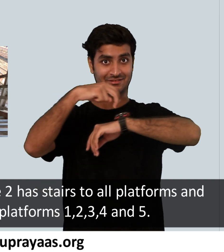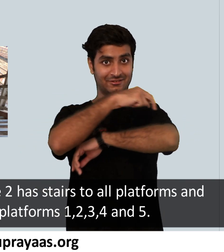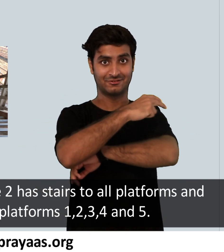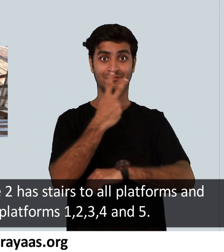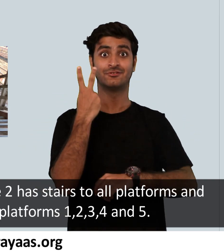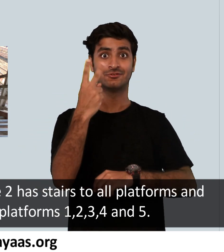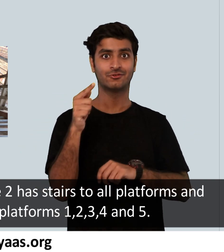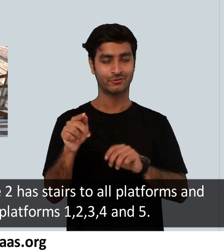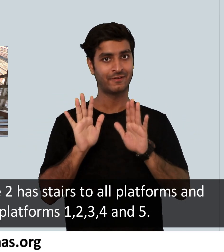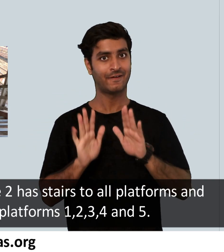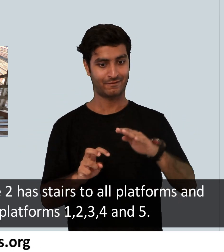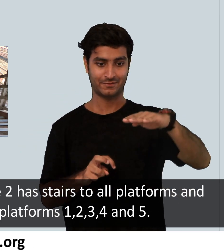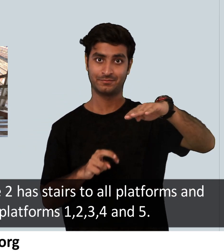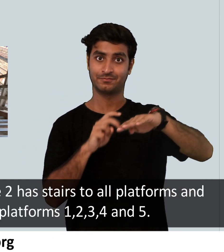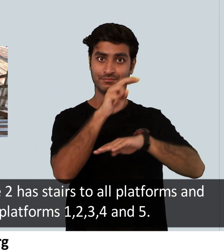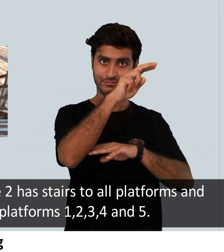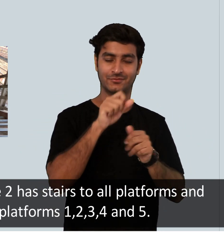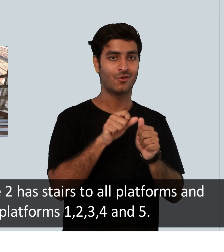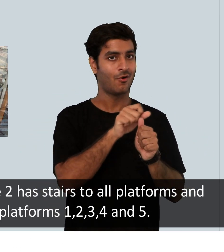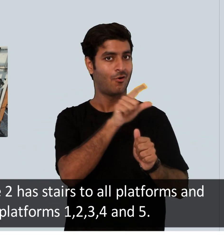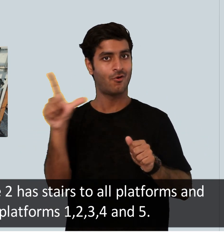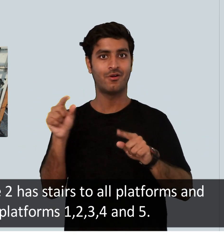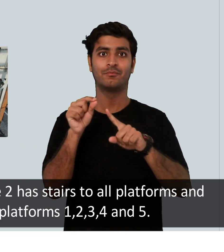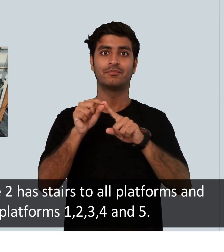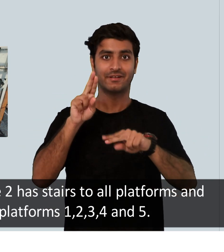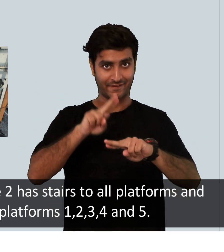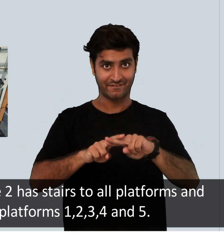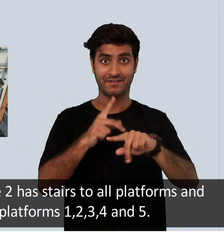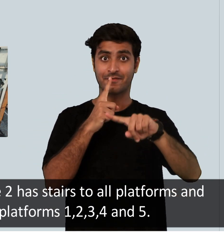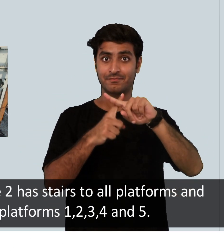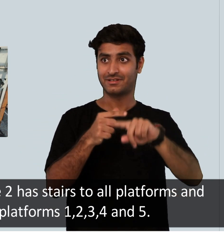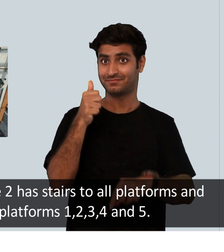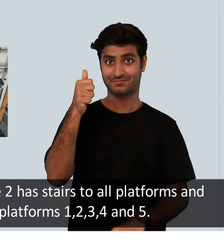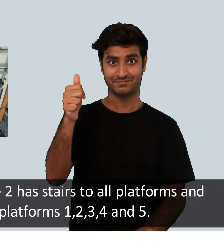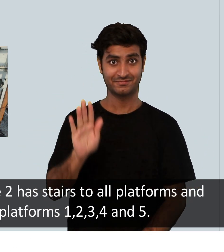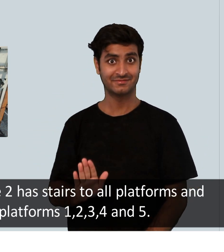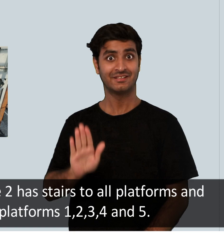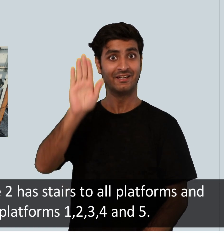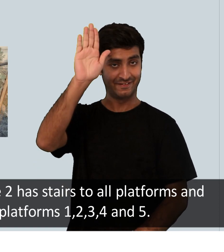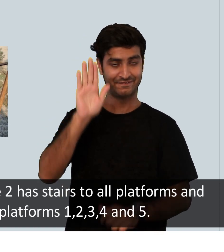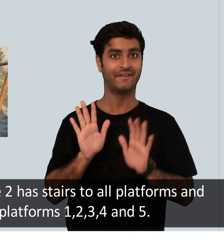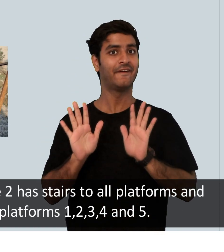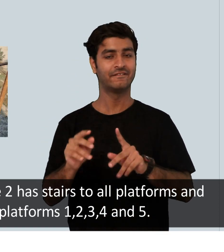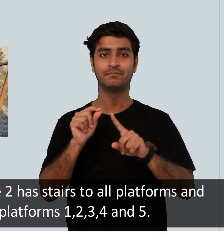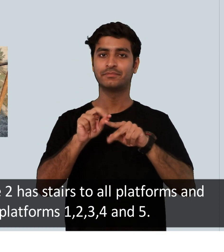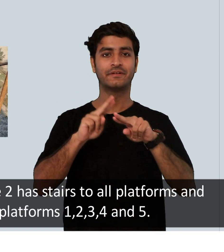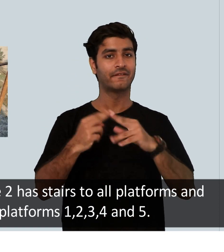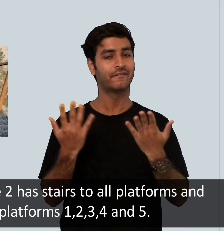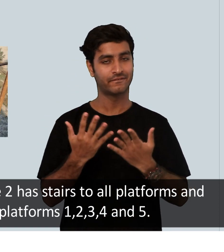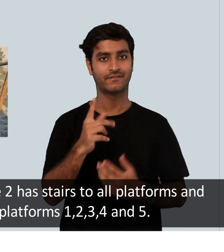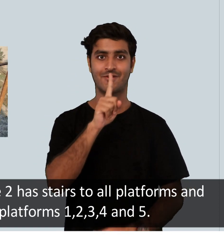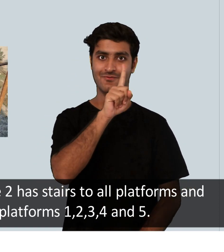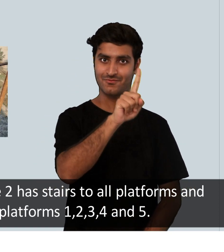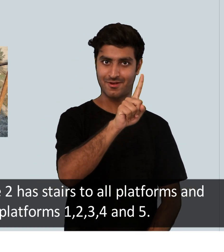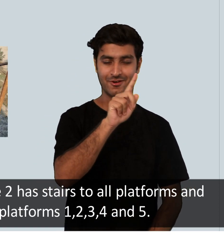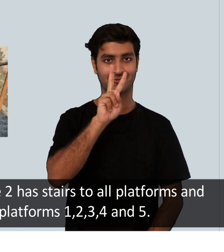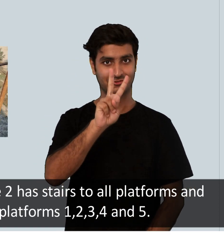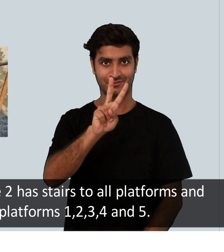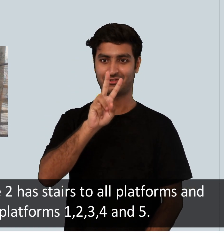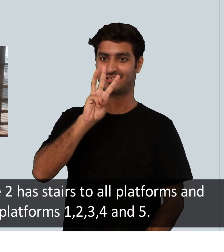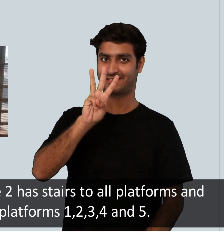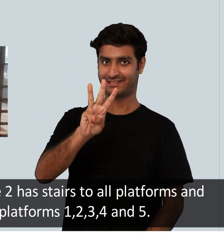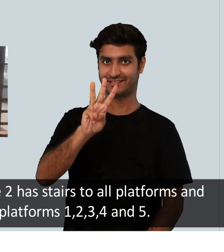Foot-over bridge 2 has stairs to all platforms and lifts at platforms 1, 2, 3, 4 and